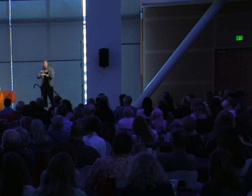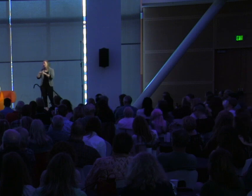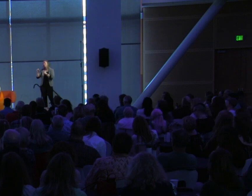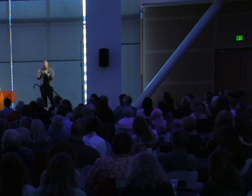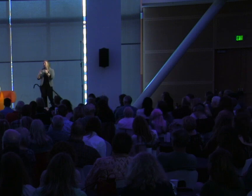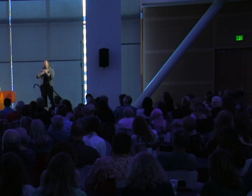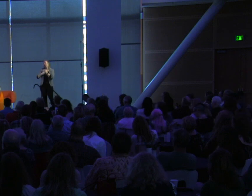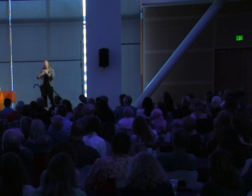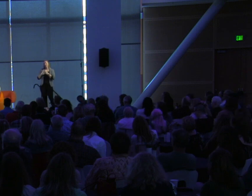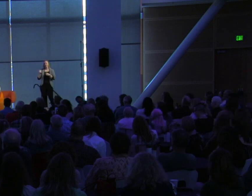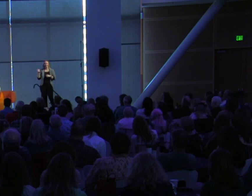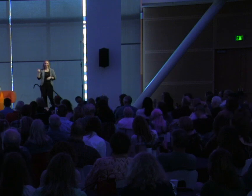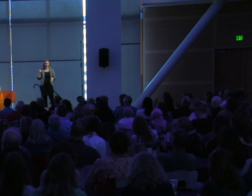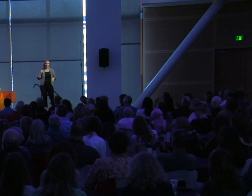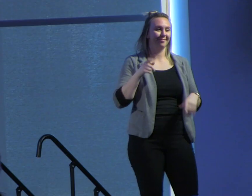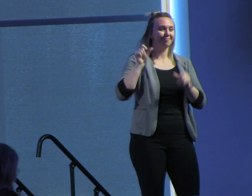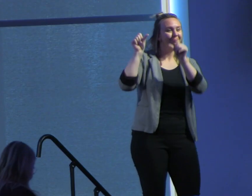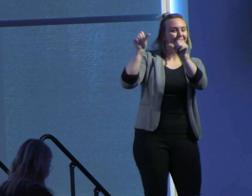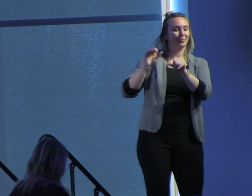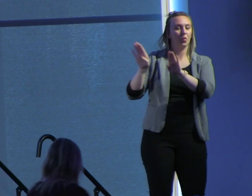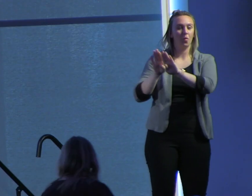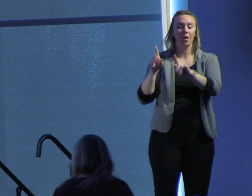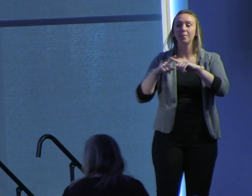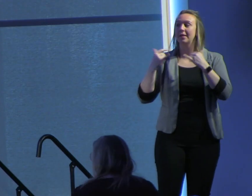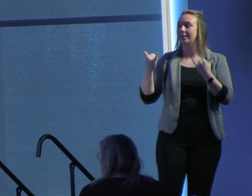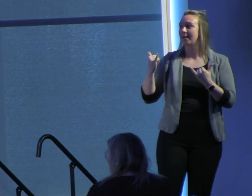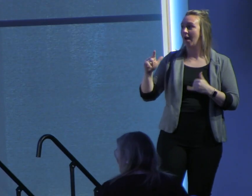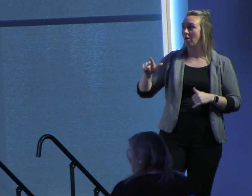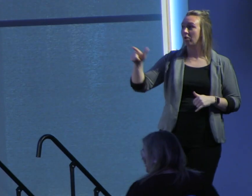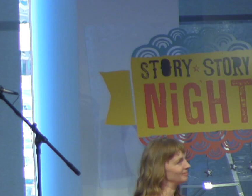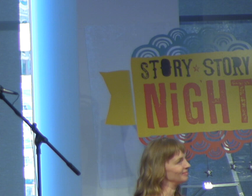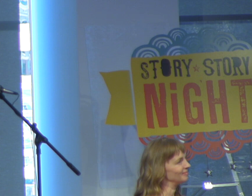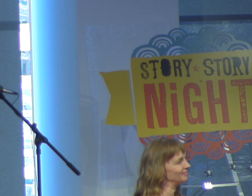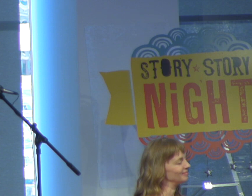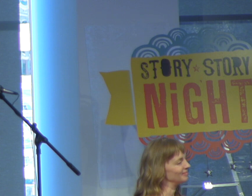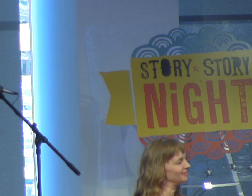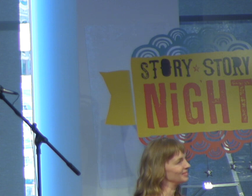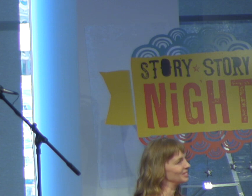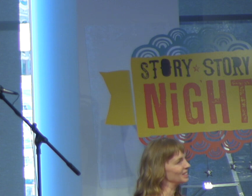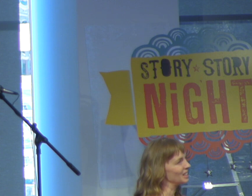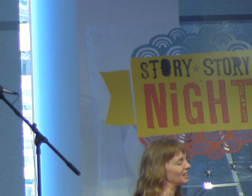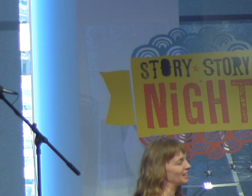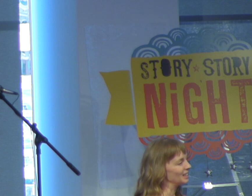Yeah. And now Alejandro is going to play a Brett Dennen number.